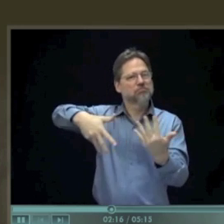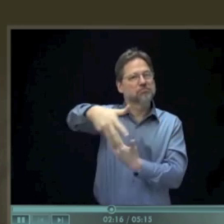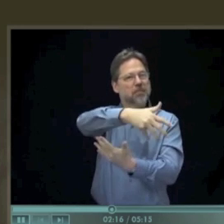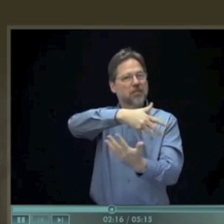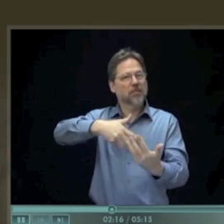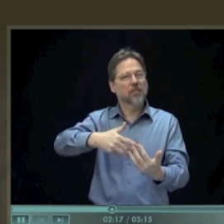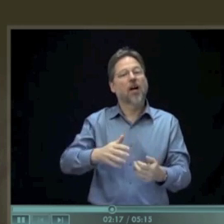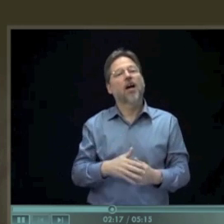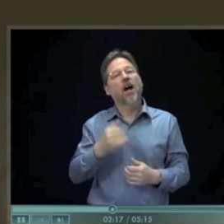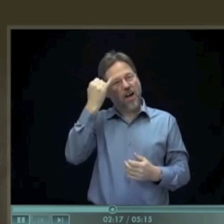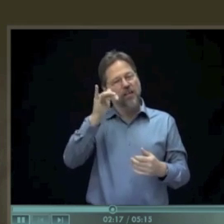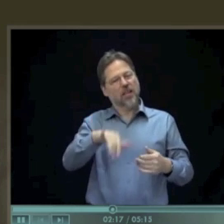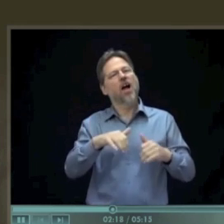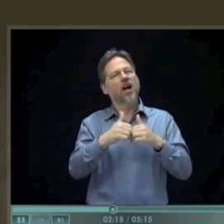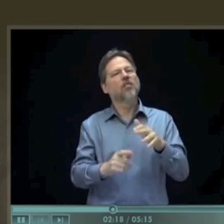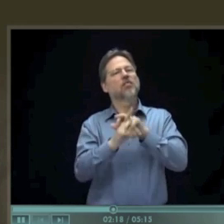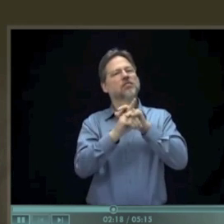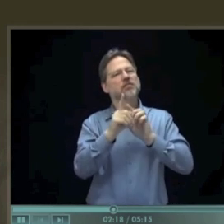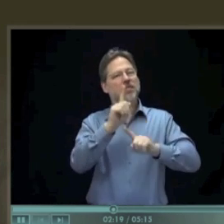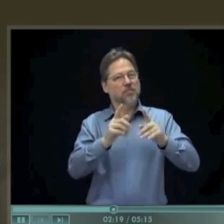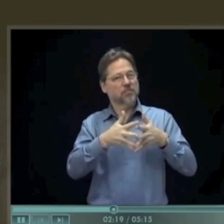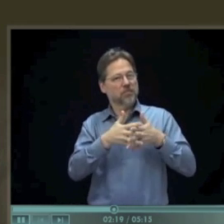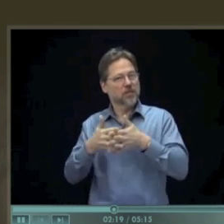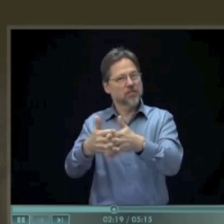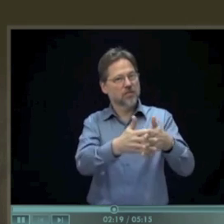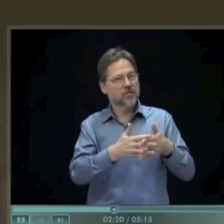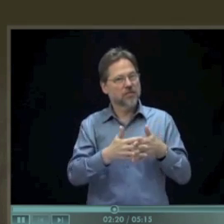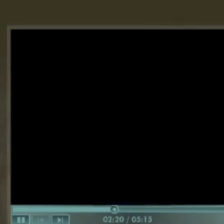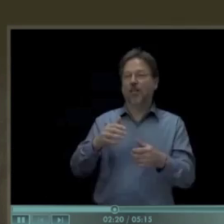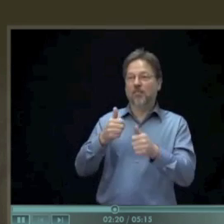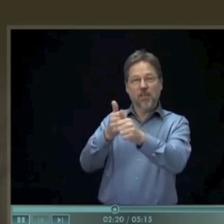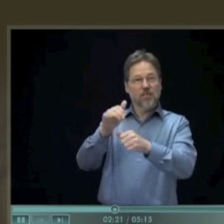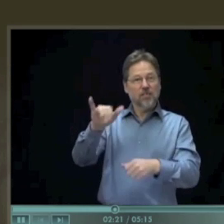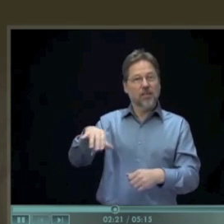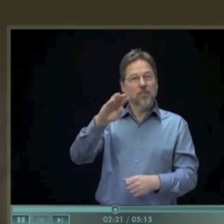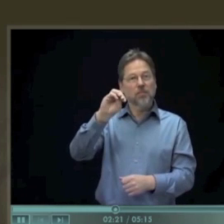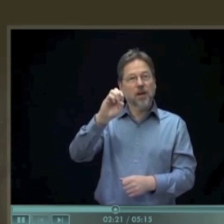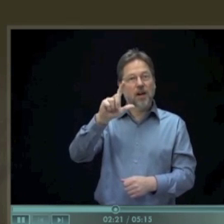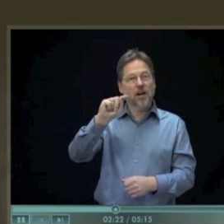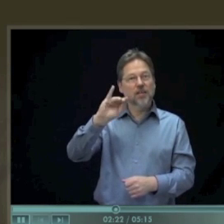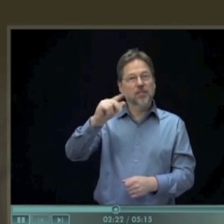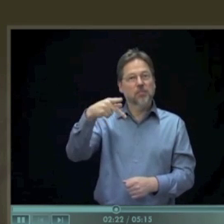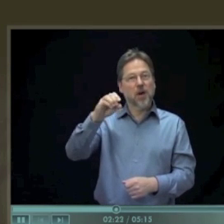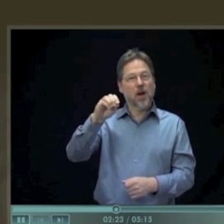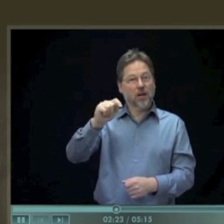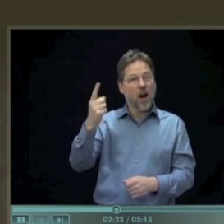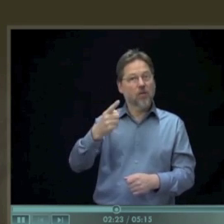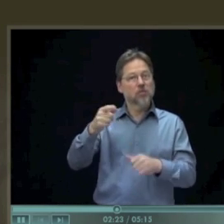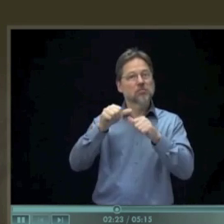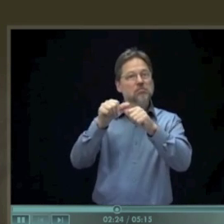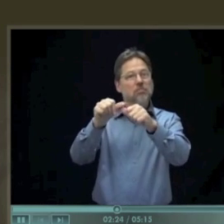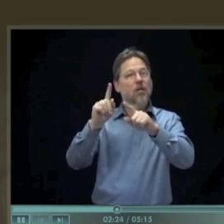She's using a big spoon to mix all the people together. So some people felt that the sign for